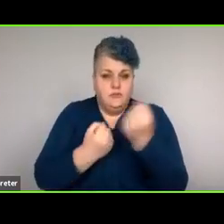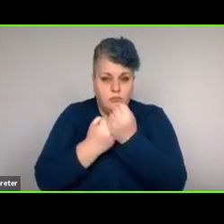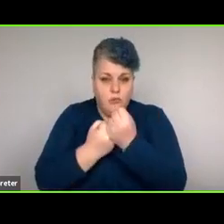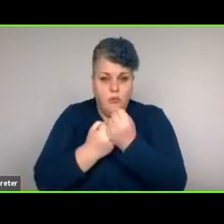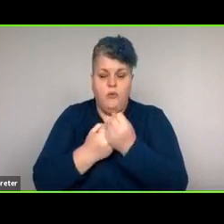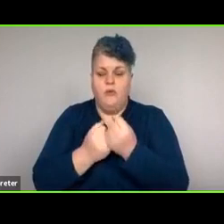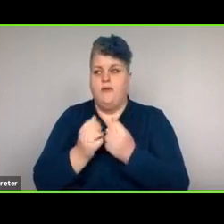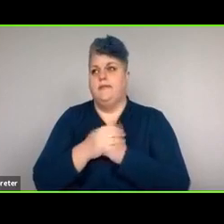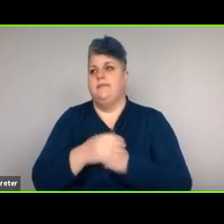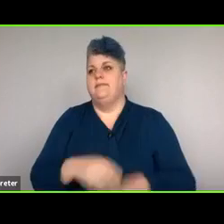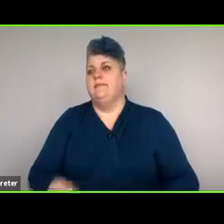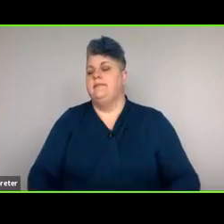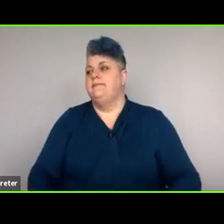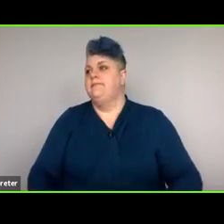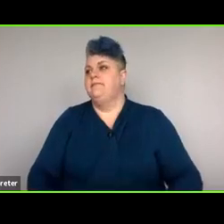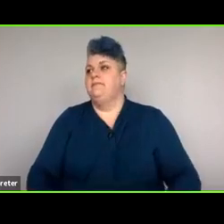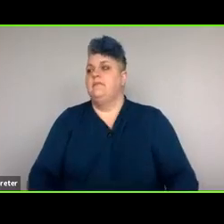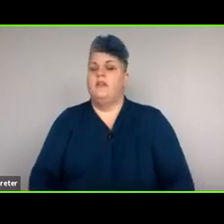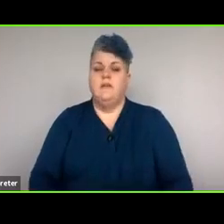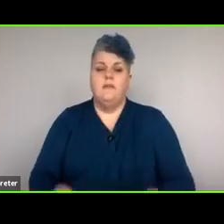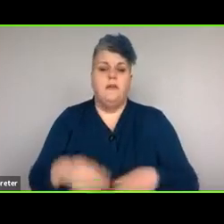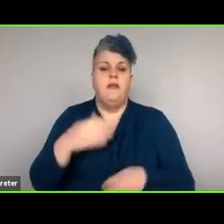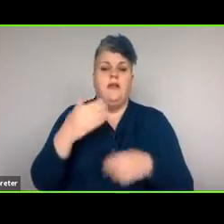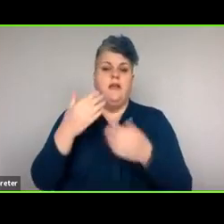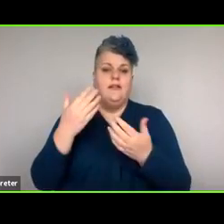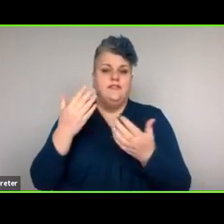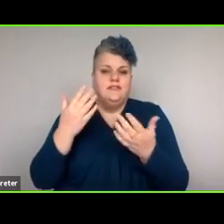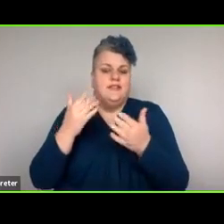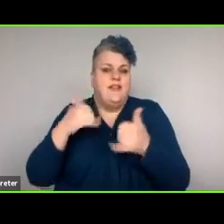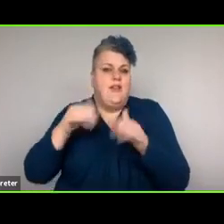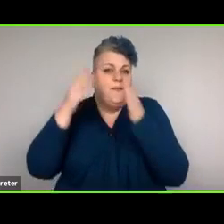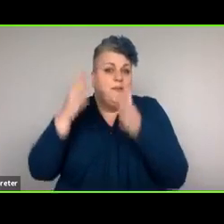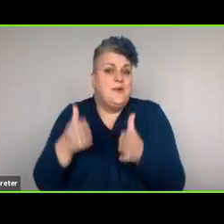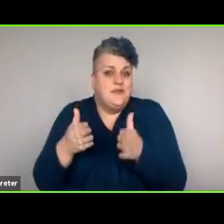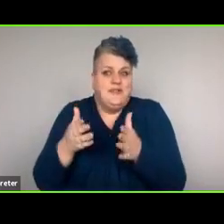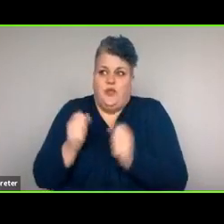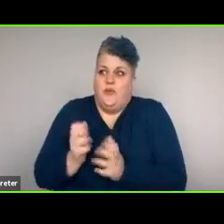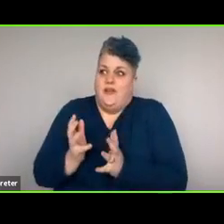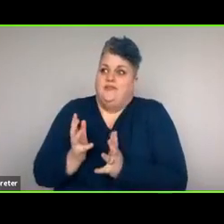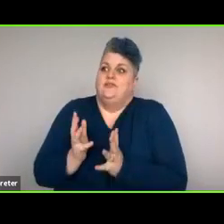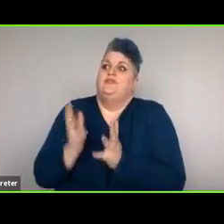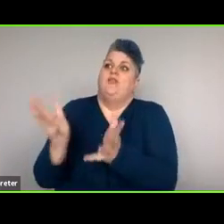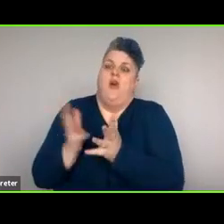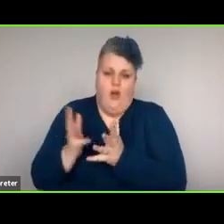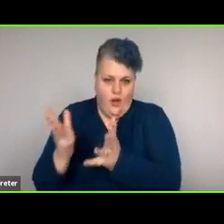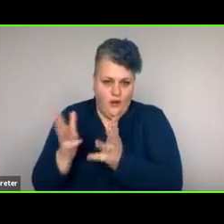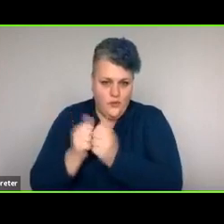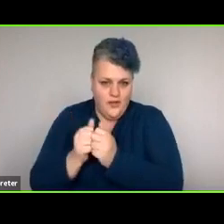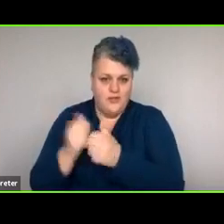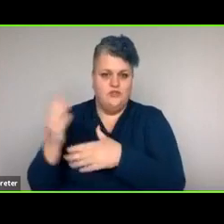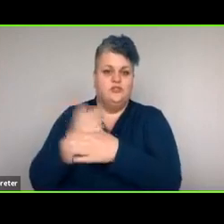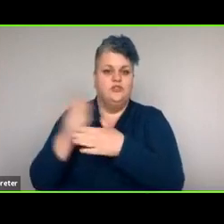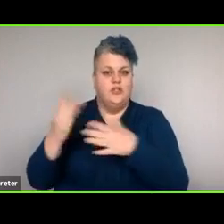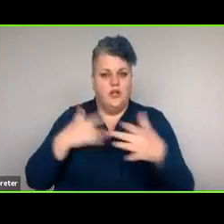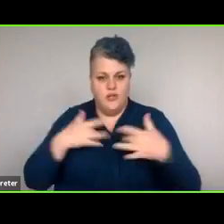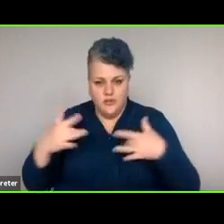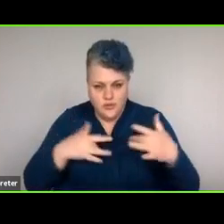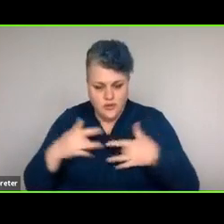warm person on the other end that you can talk to, share concerns,